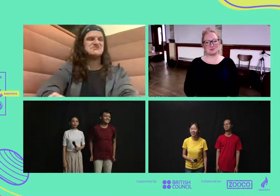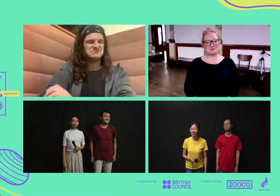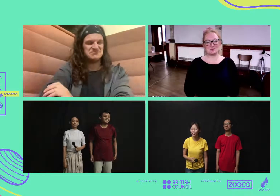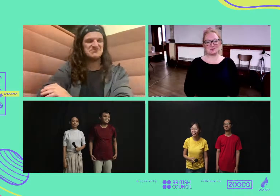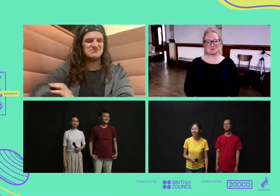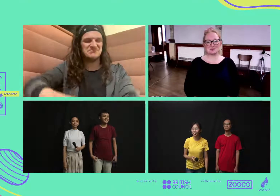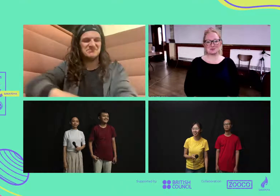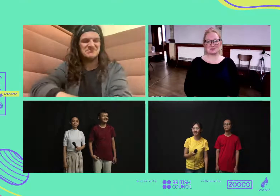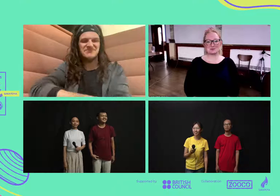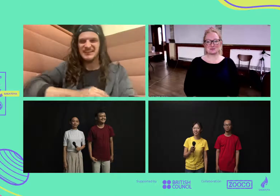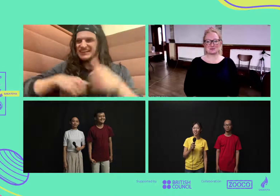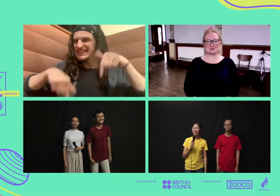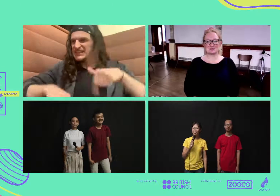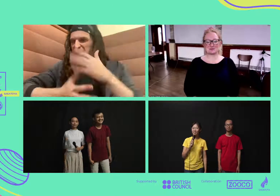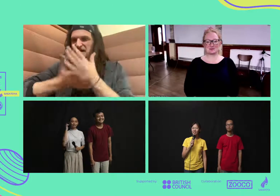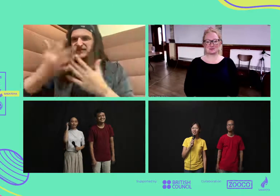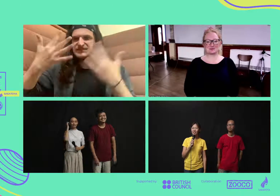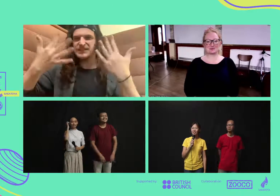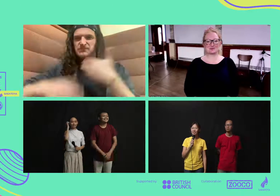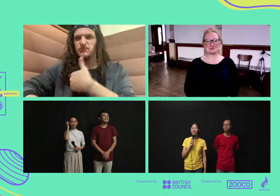Oh, great.